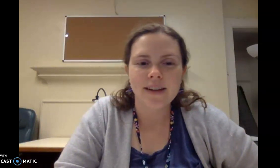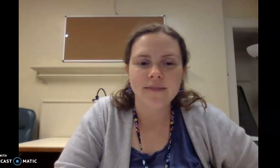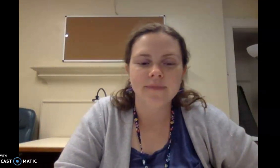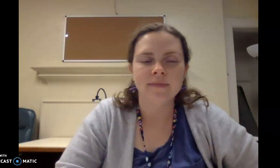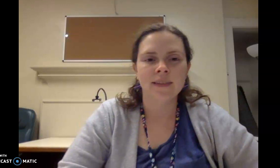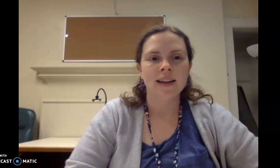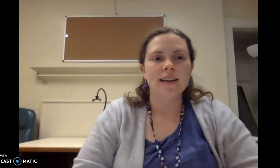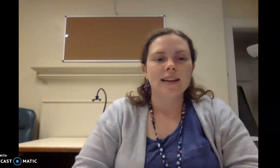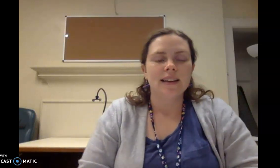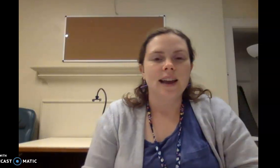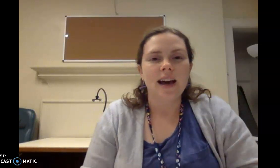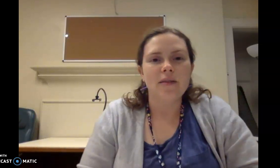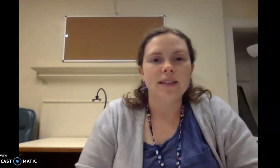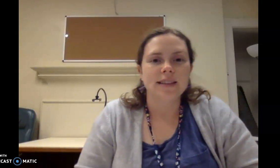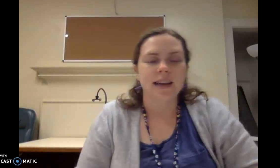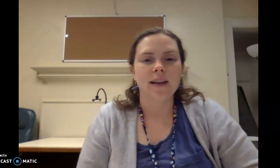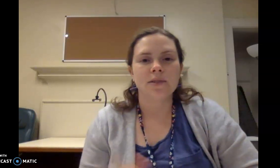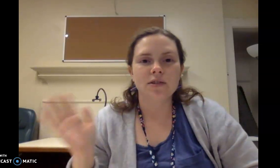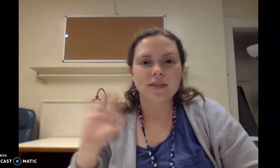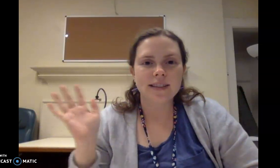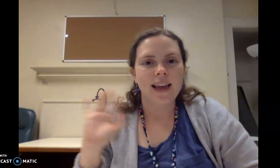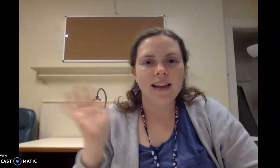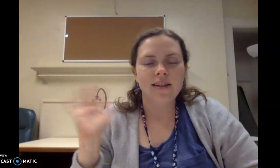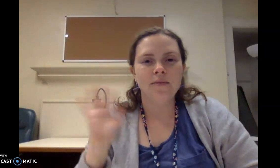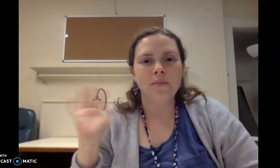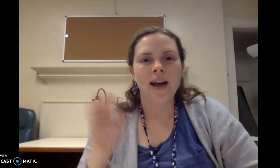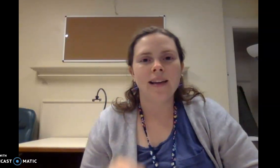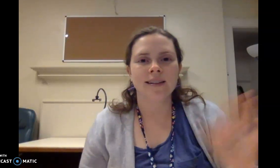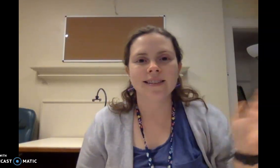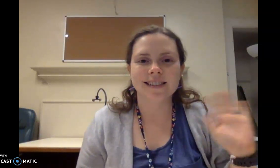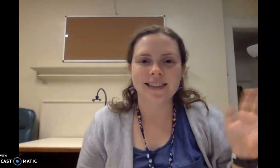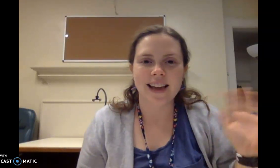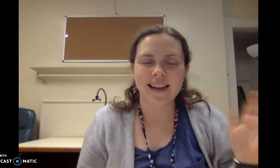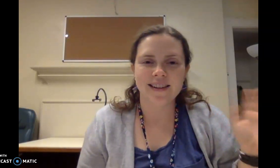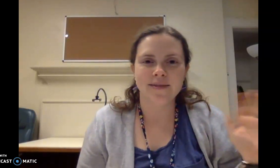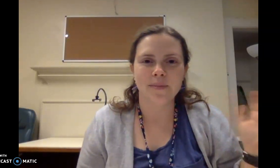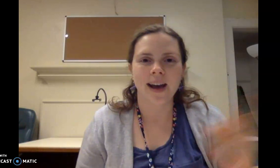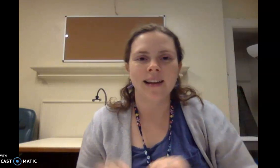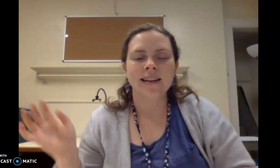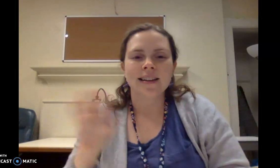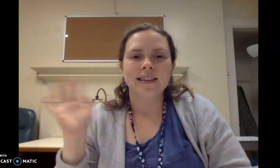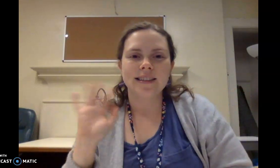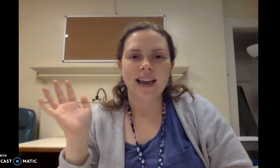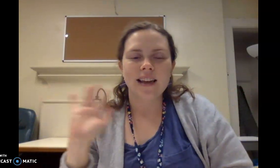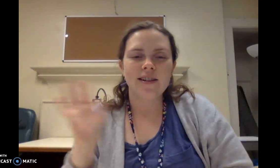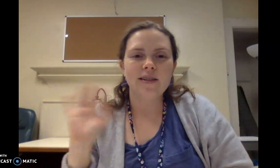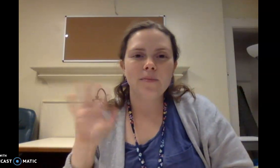go. Now it's time to say goodbye. Say goodbye. Say